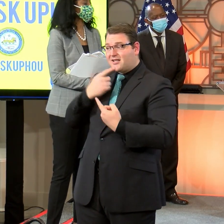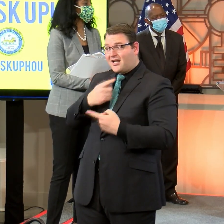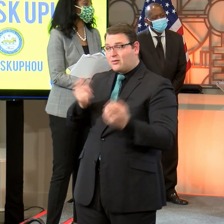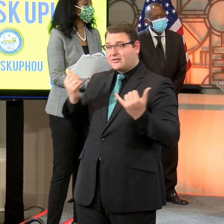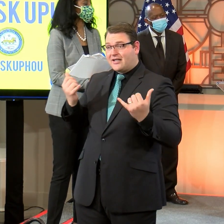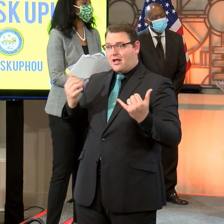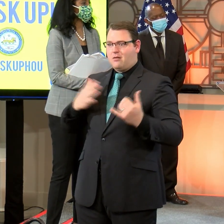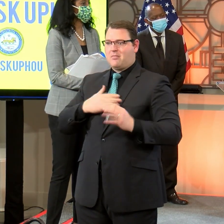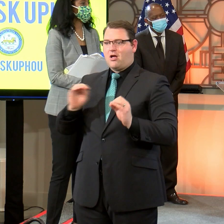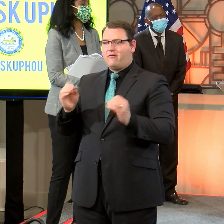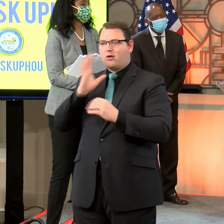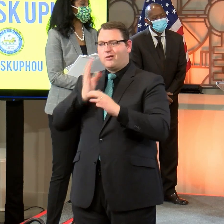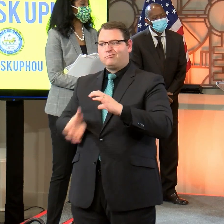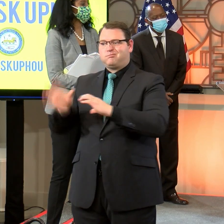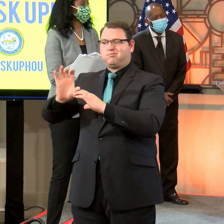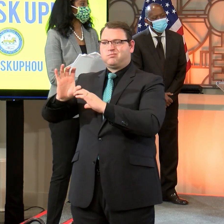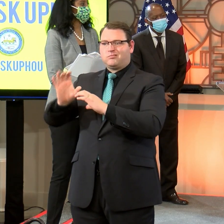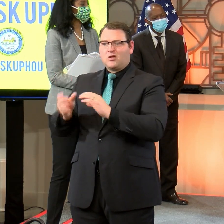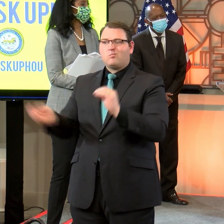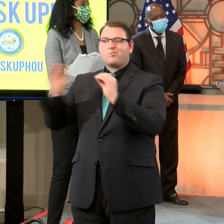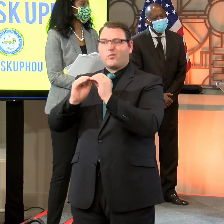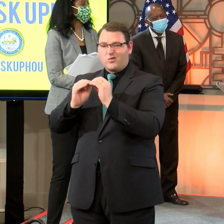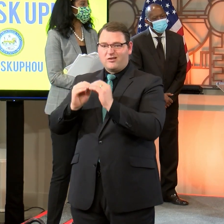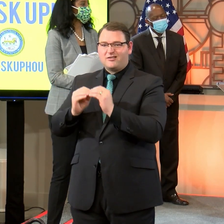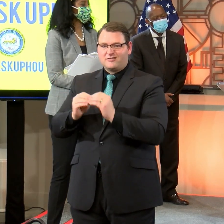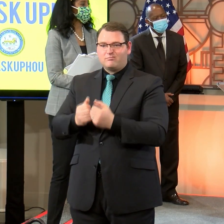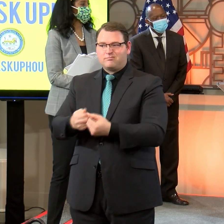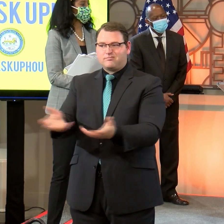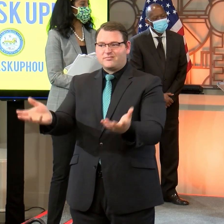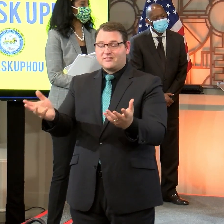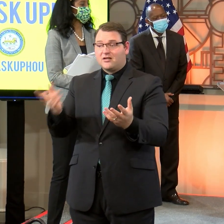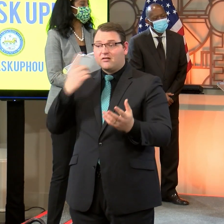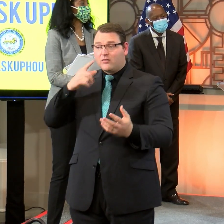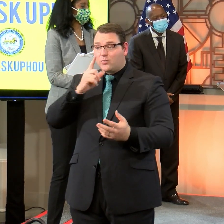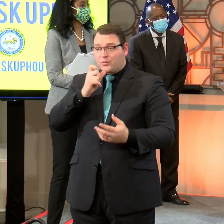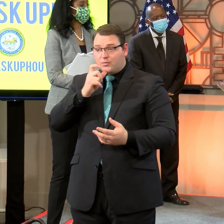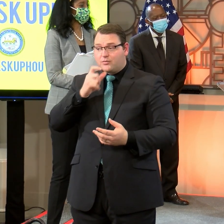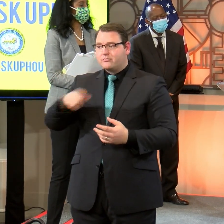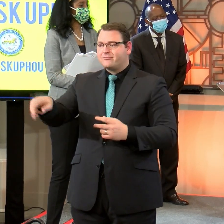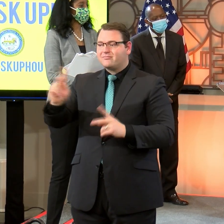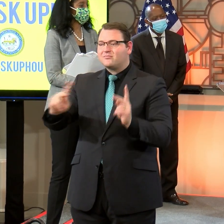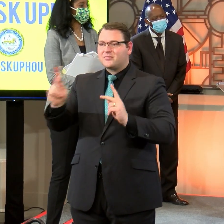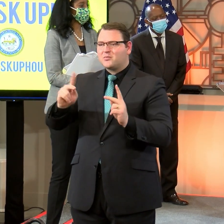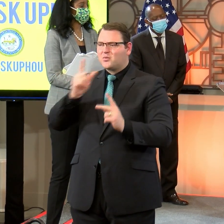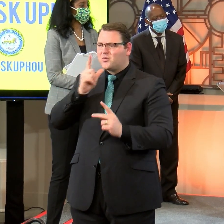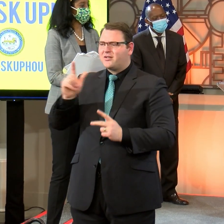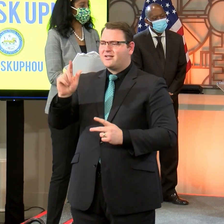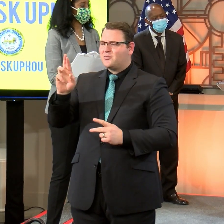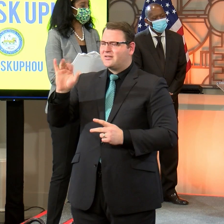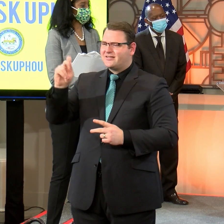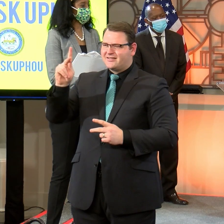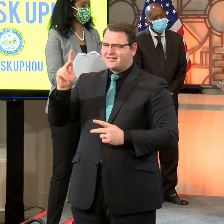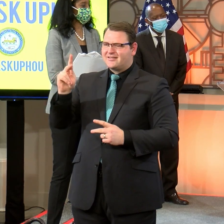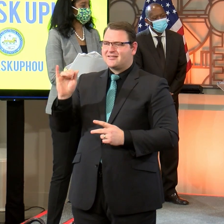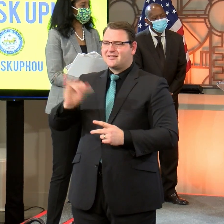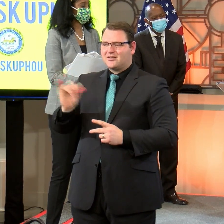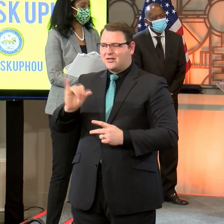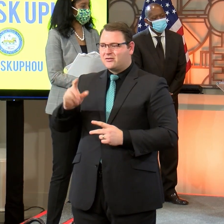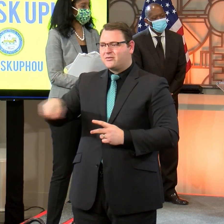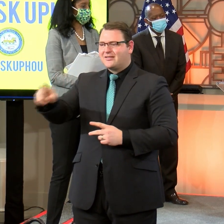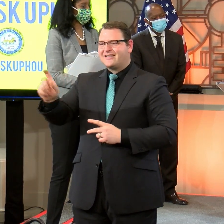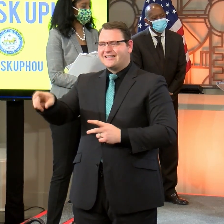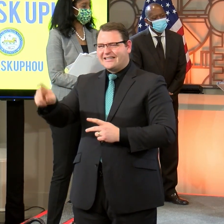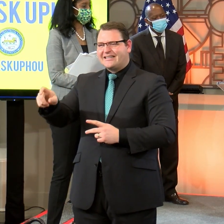And it will specifically target complete communities and at-risk neighborhoods for this Mask Up